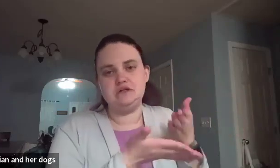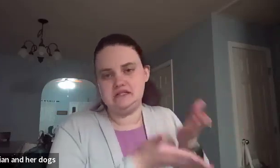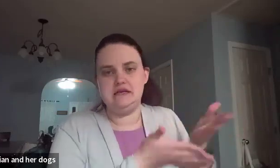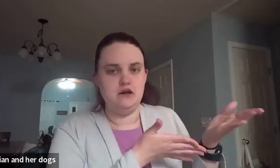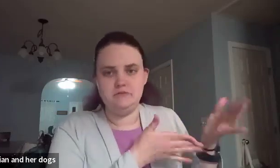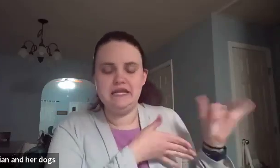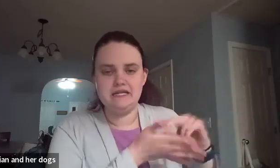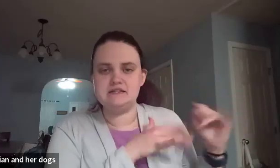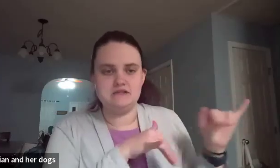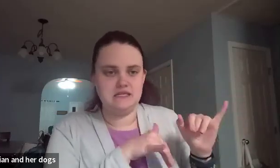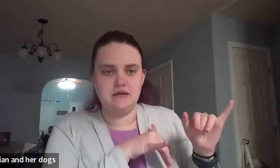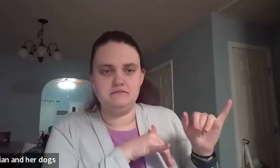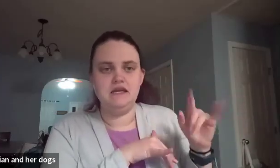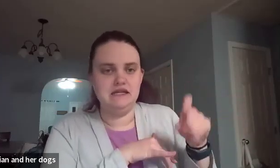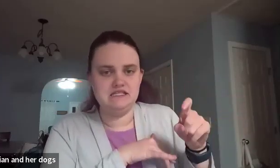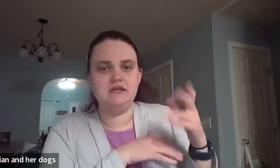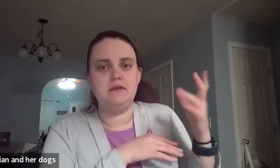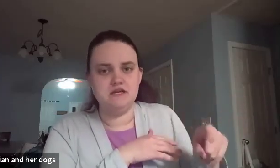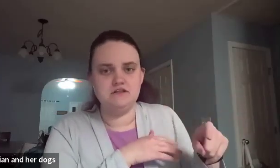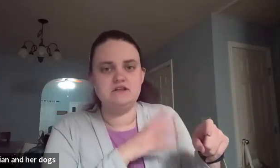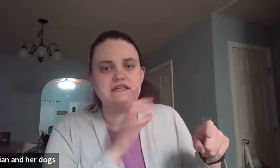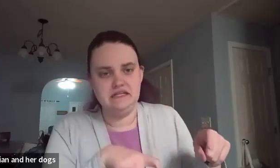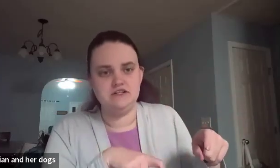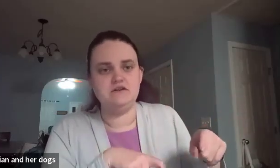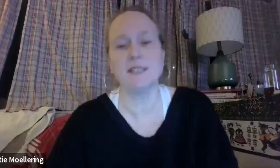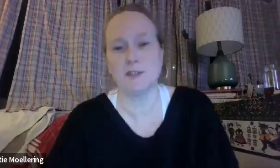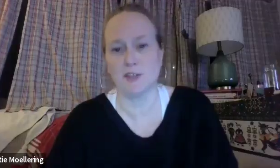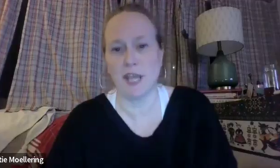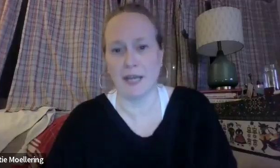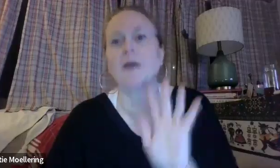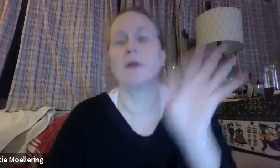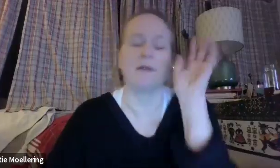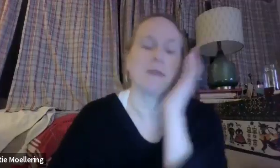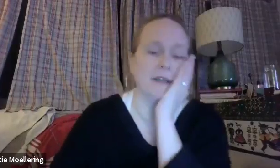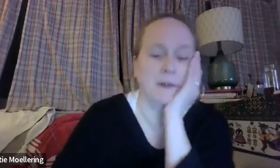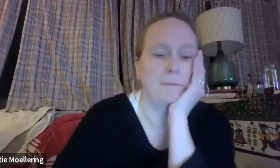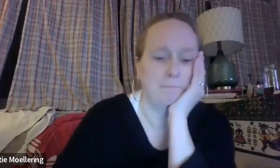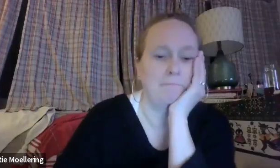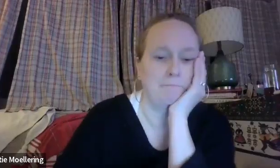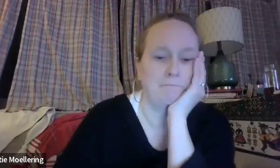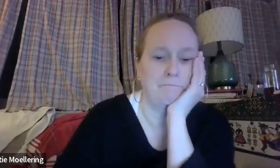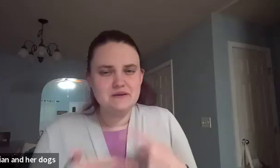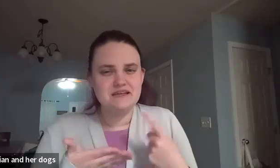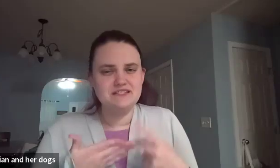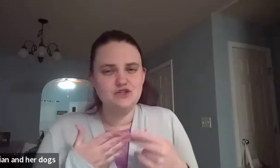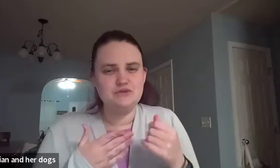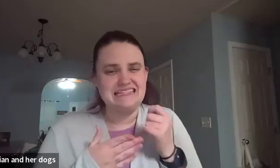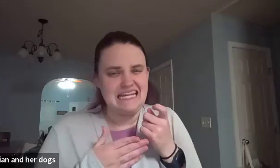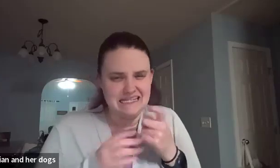still there. Meaning is still the same. It needs to be I must do this, I need to I do see this. what you're saying. Okay, okay, okay, okay. I sometimes like to